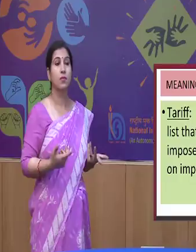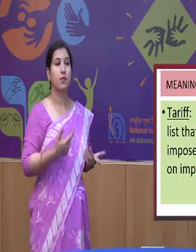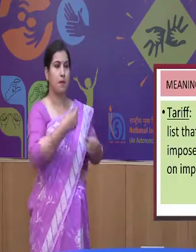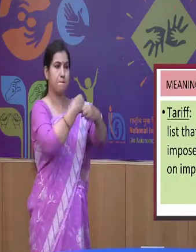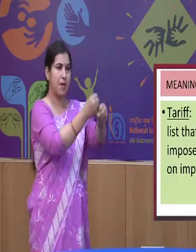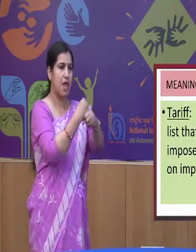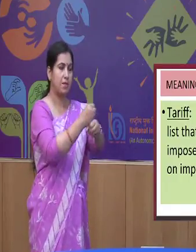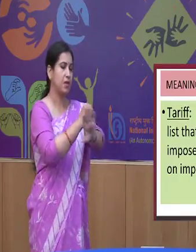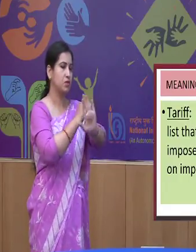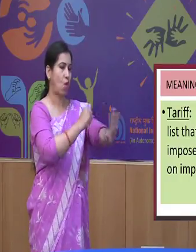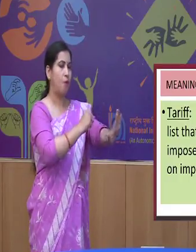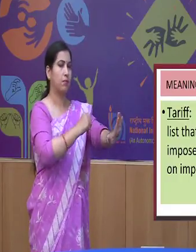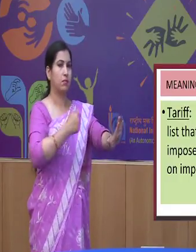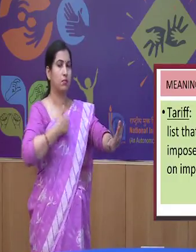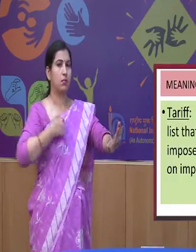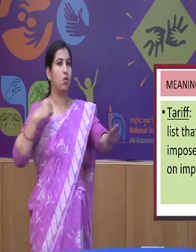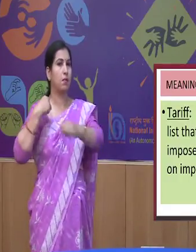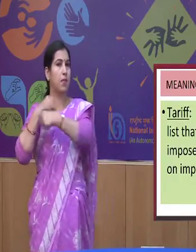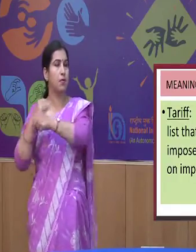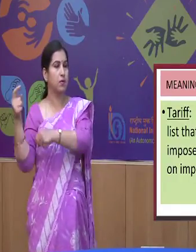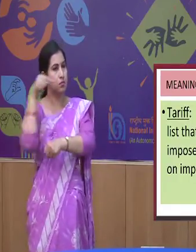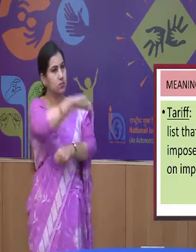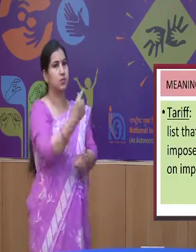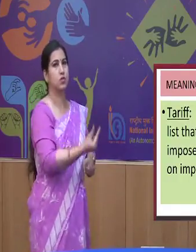consumer of British goods.